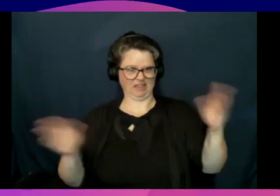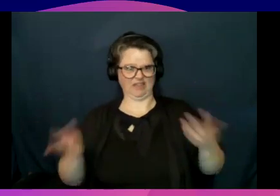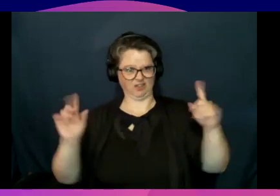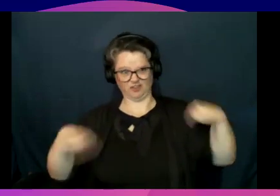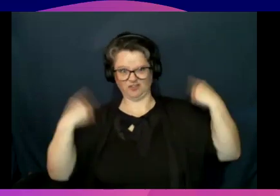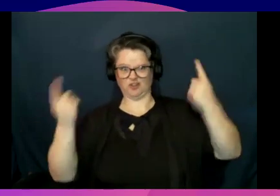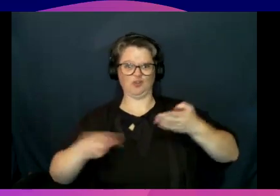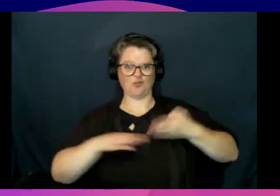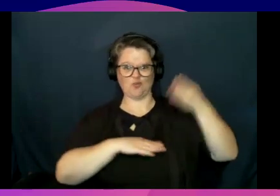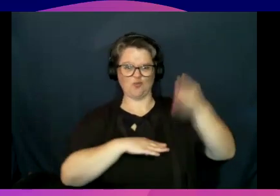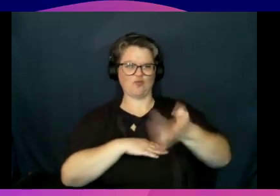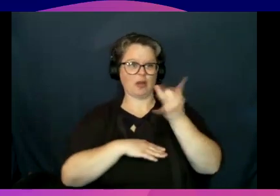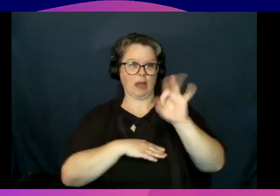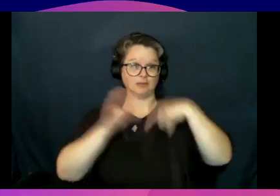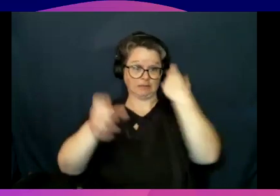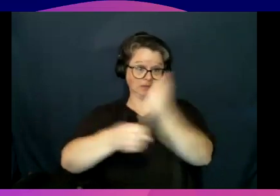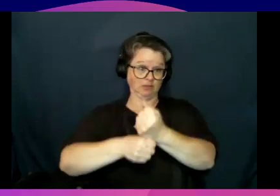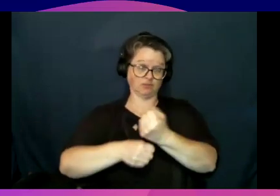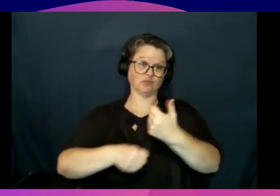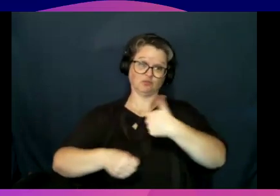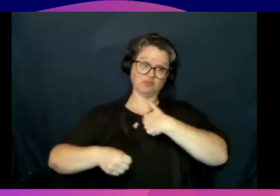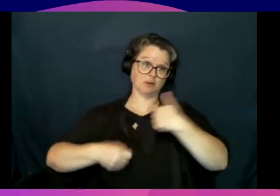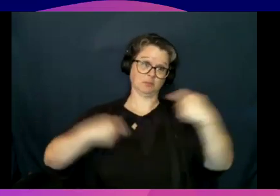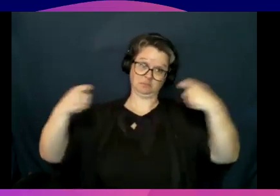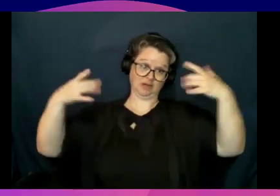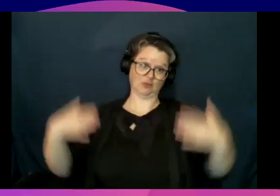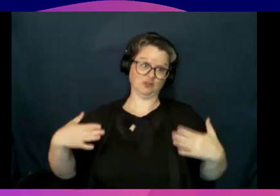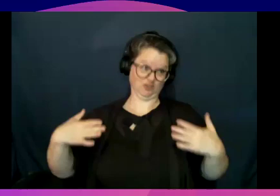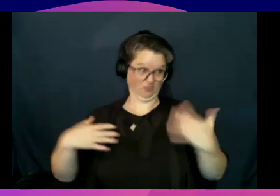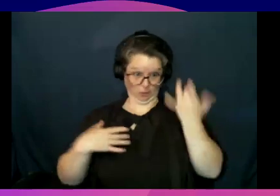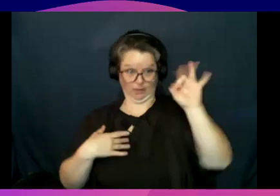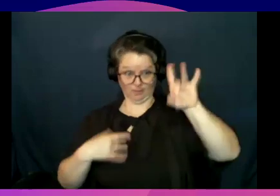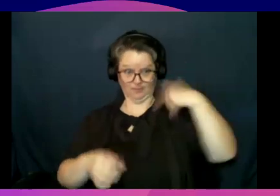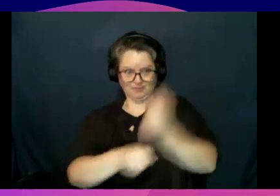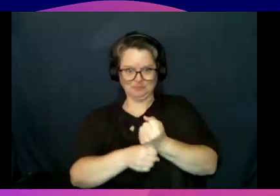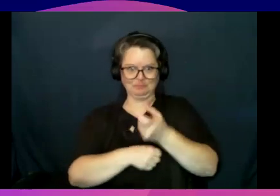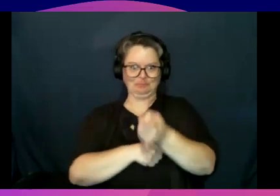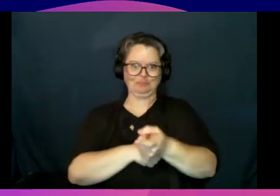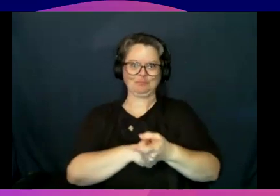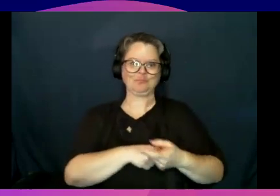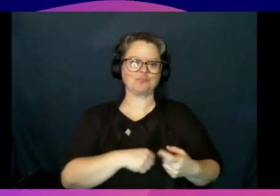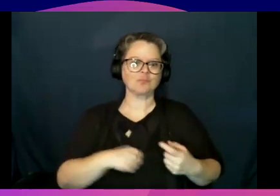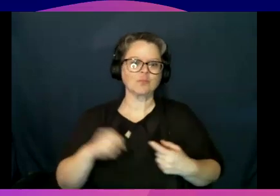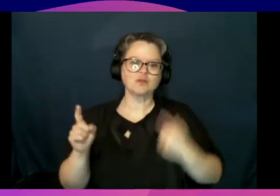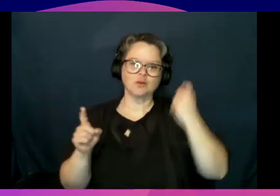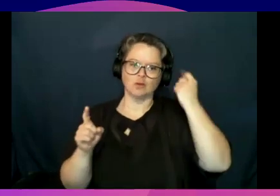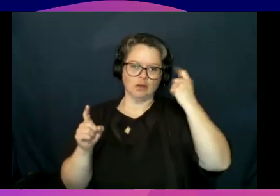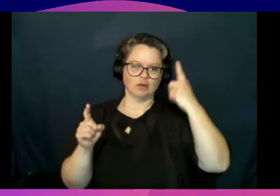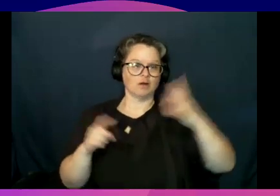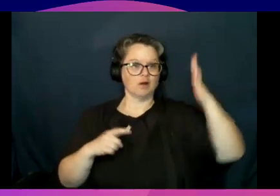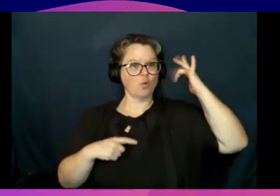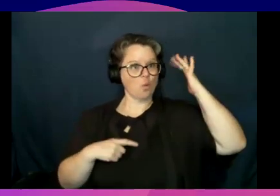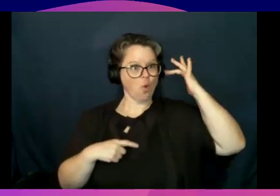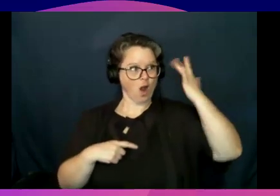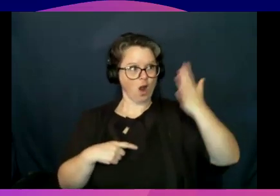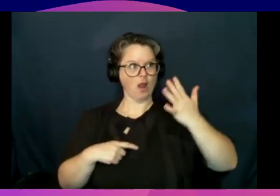EDs because they've been around the longest. And that has a lot of pros. But as a consequence, and it's one of the things